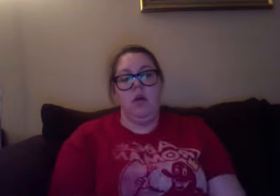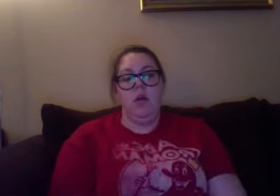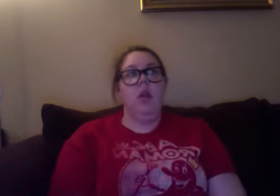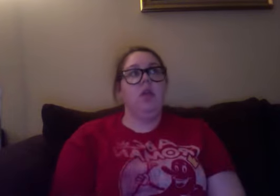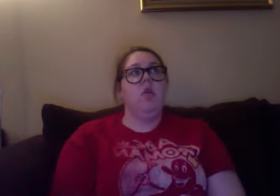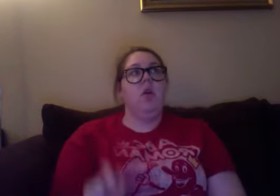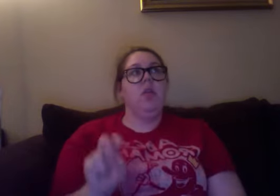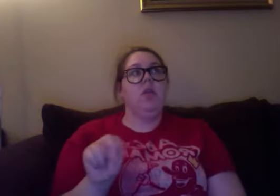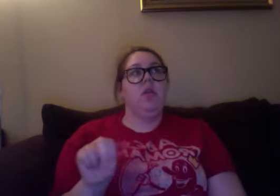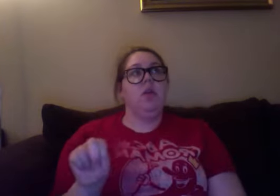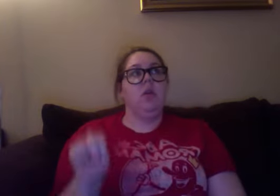North?